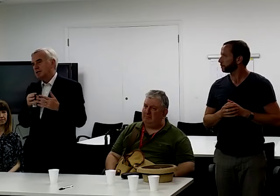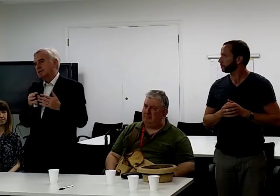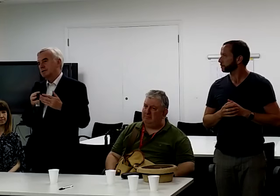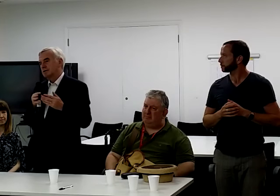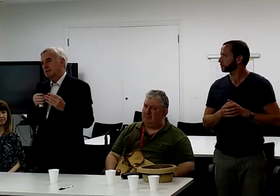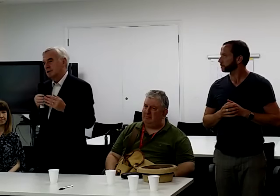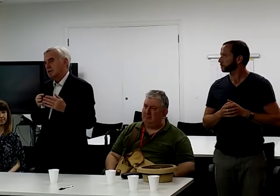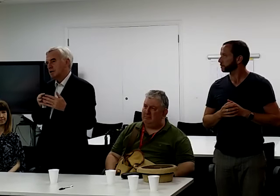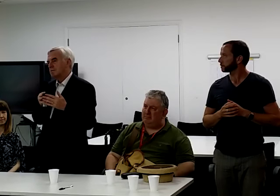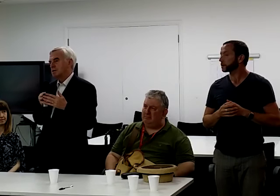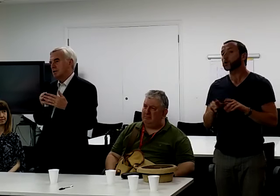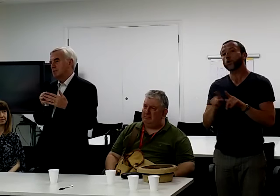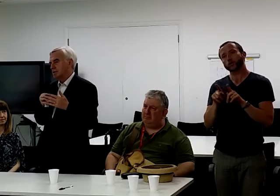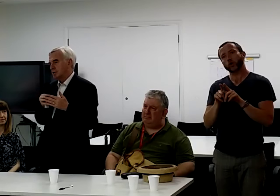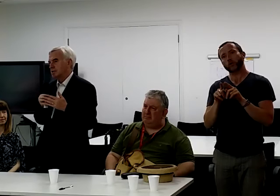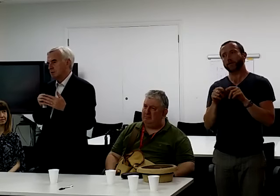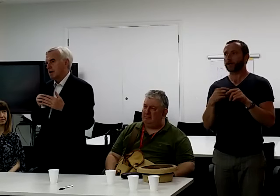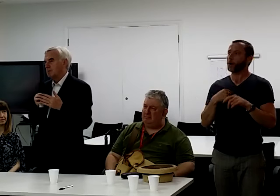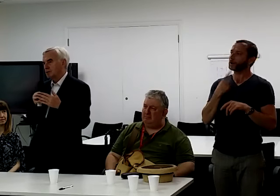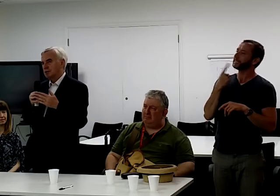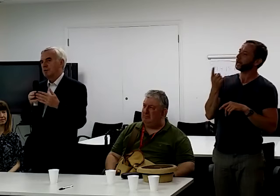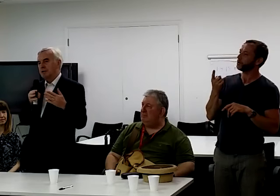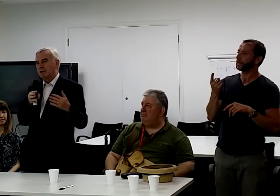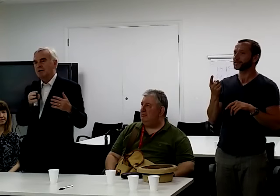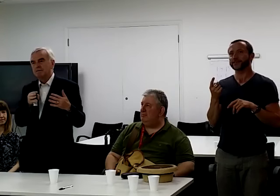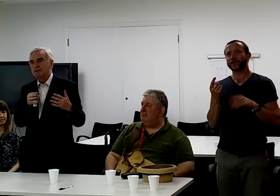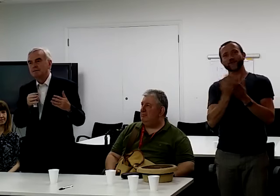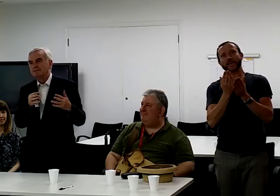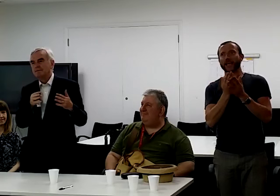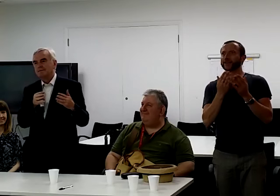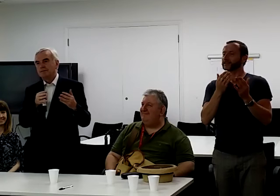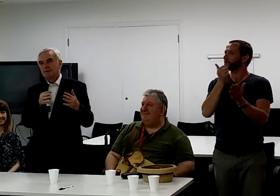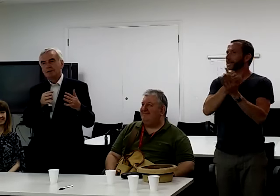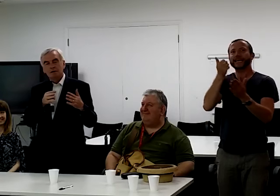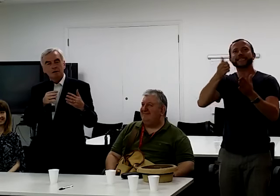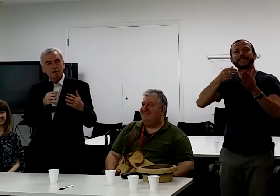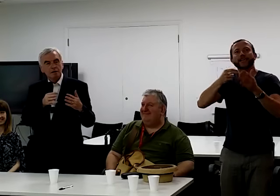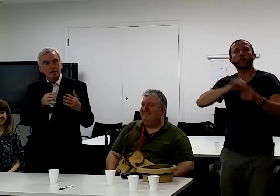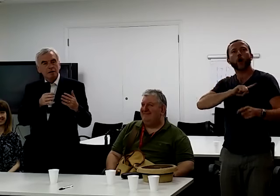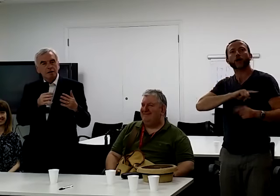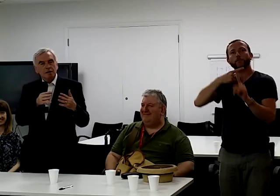And I tell you this, it's given me some ideas about how you slim down government.